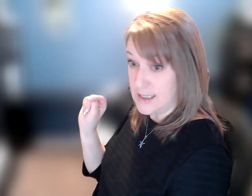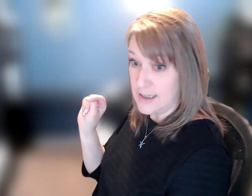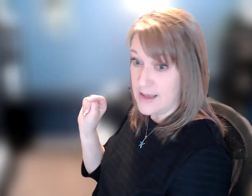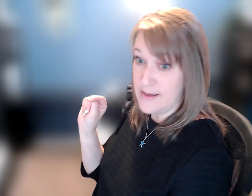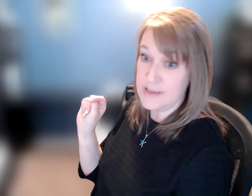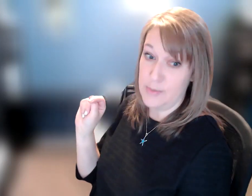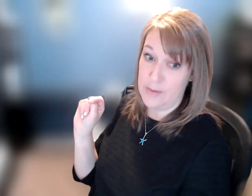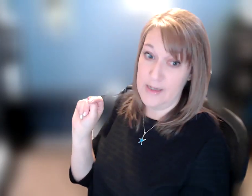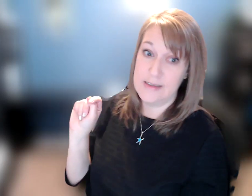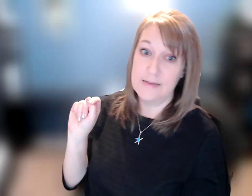A-P-T, and that means apartment.